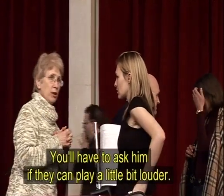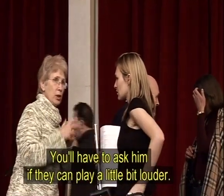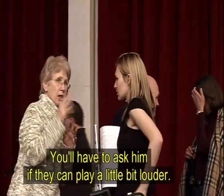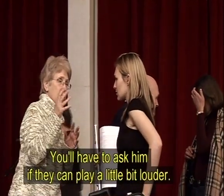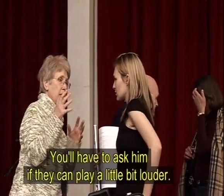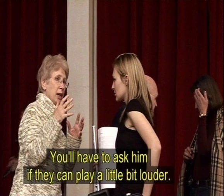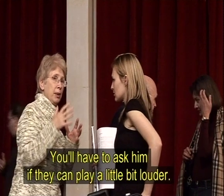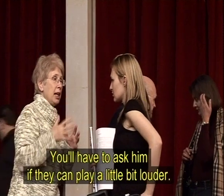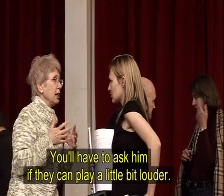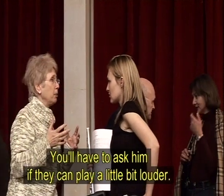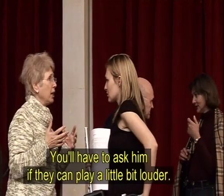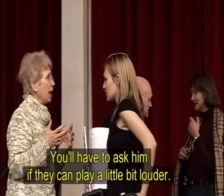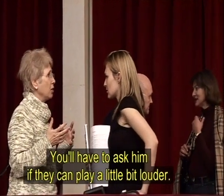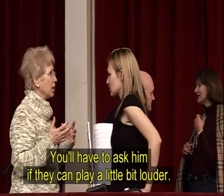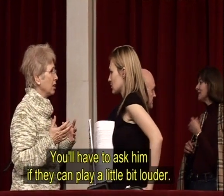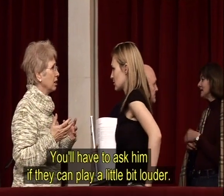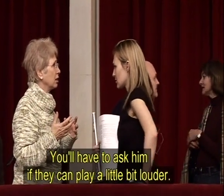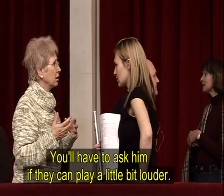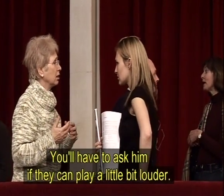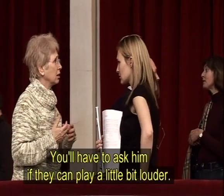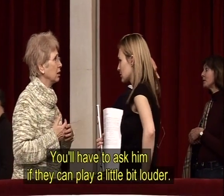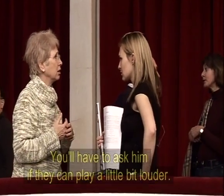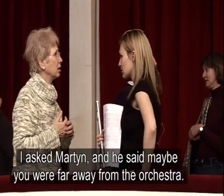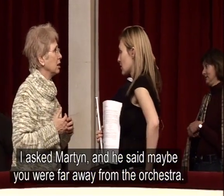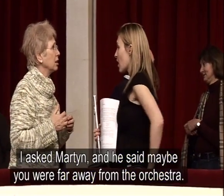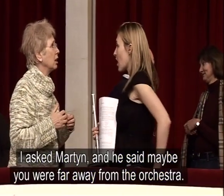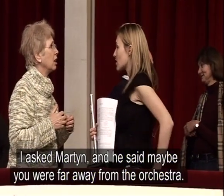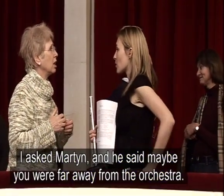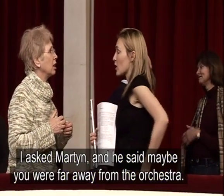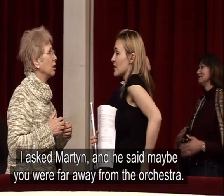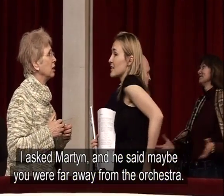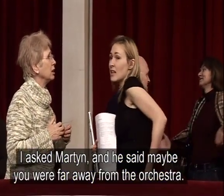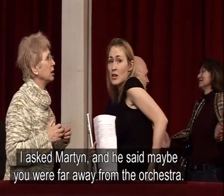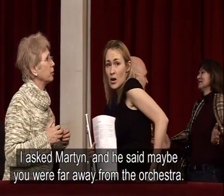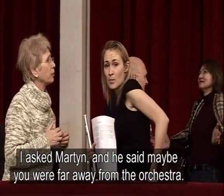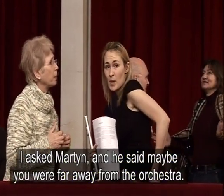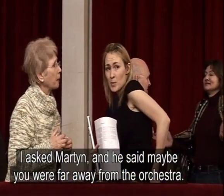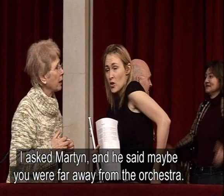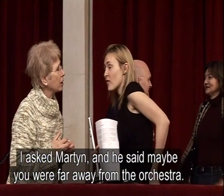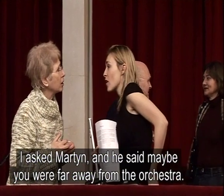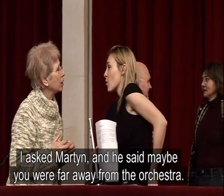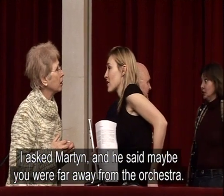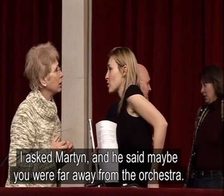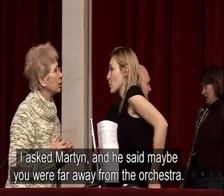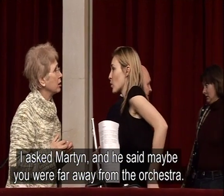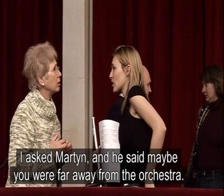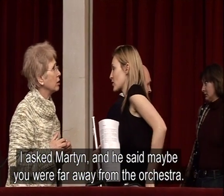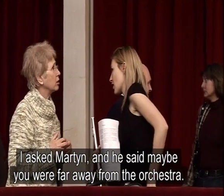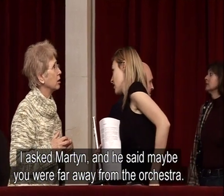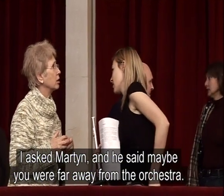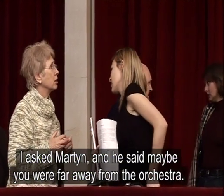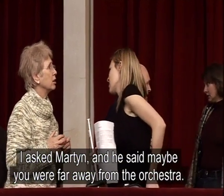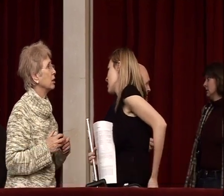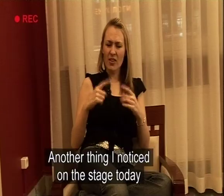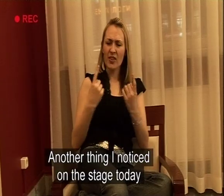Were you to ask him if they can play a little bit louder? I asked Martin, he said maybe you're far away from the orchestra.